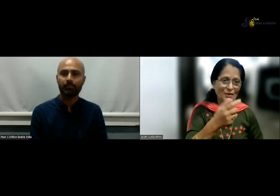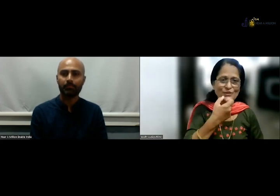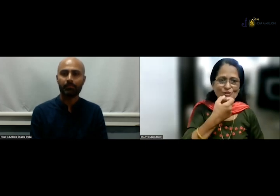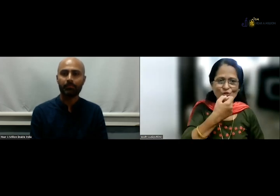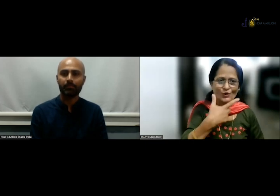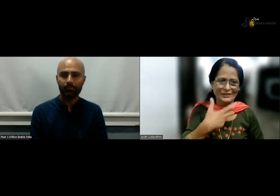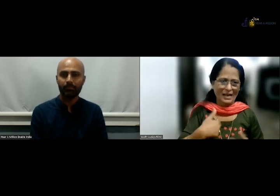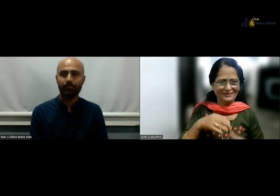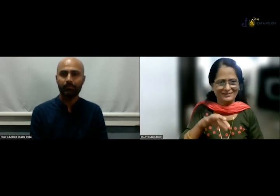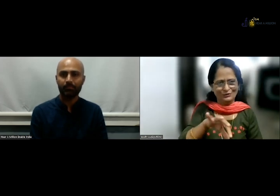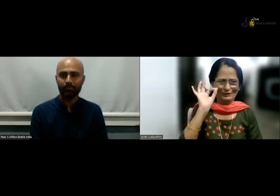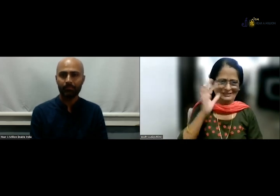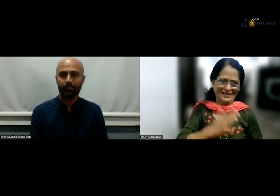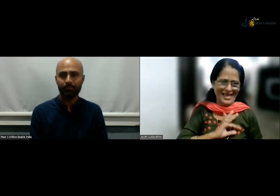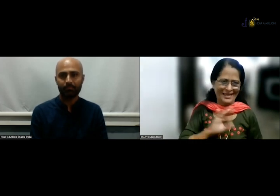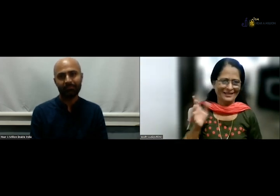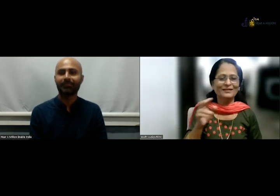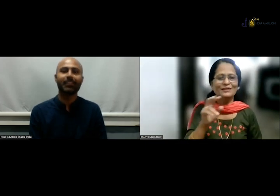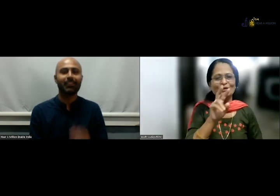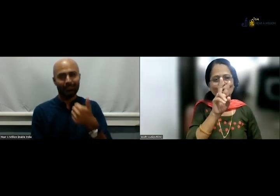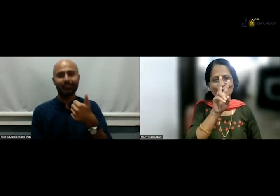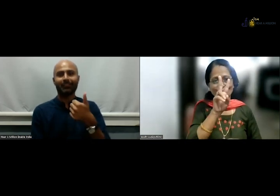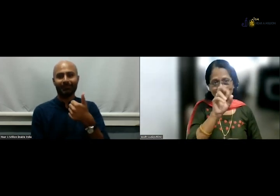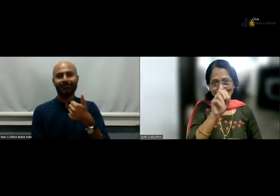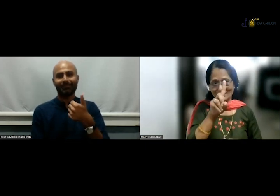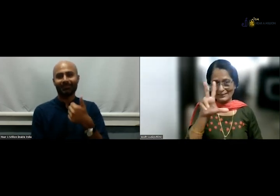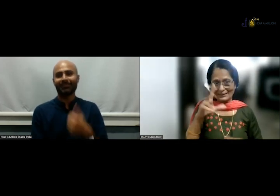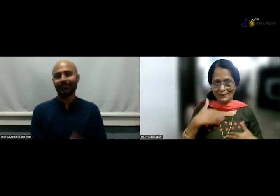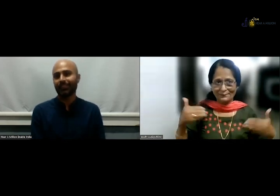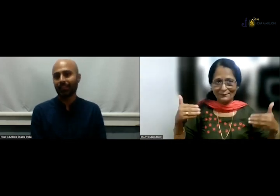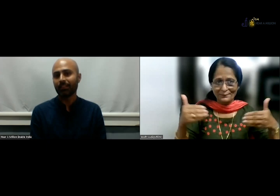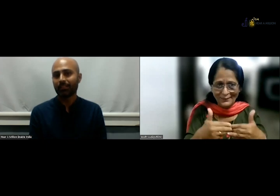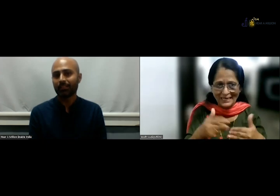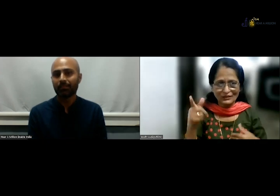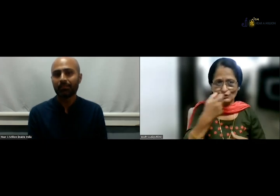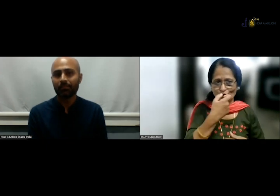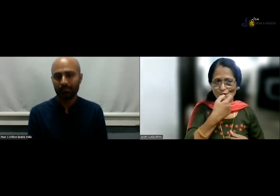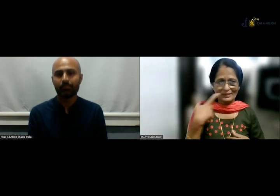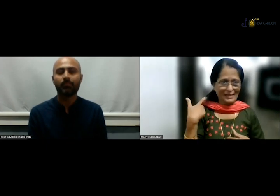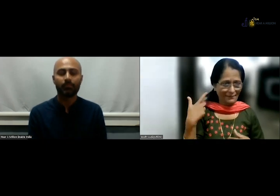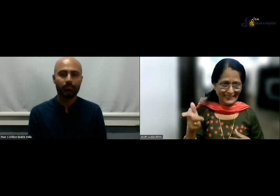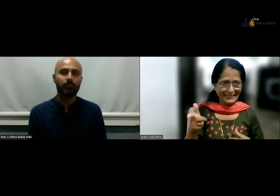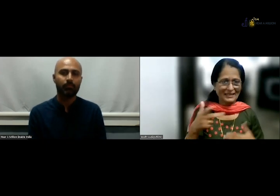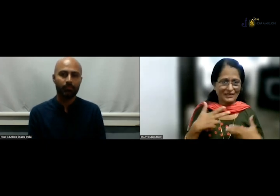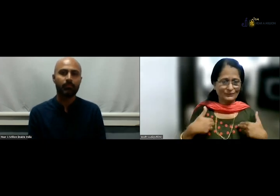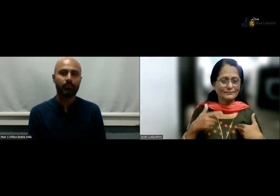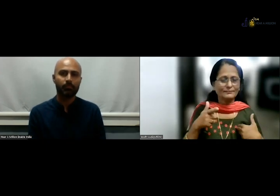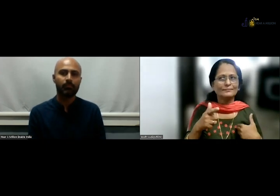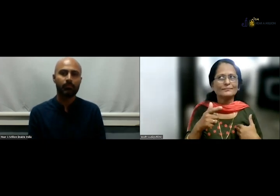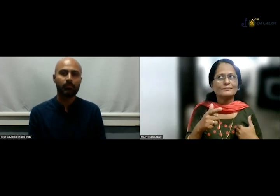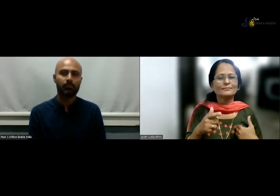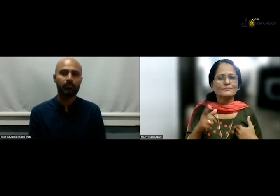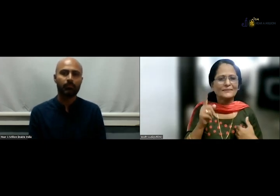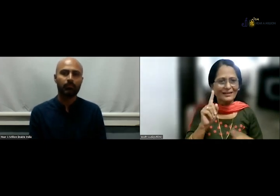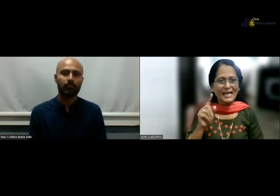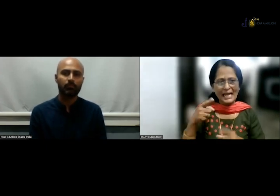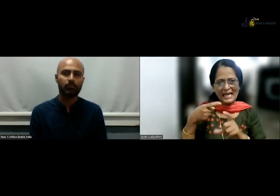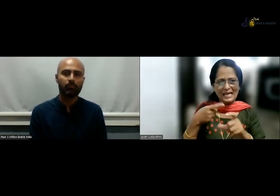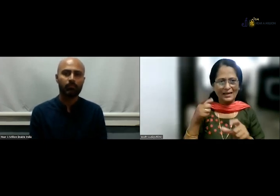smile and lawyer. So Damini, I really like her, In 2018, when I met her,